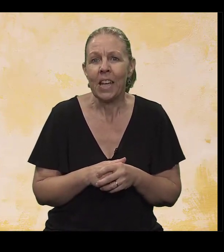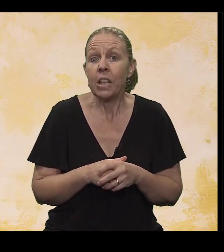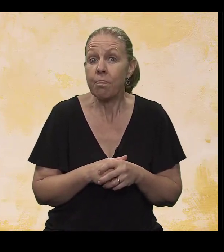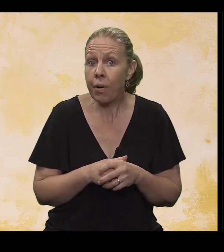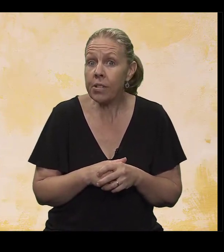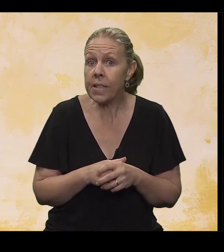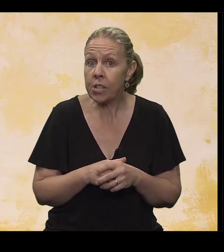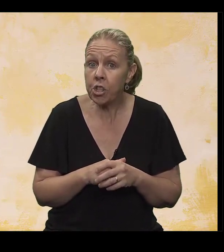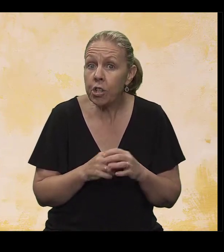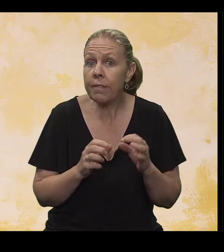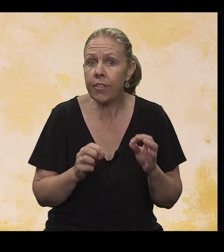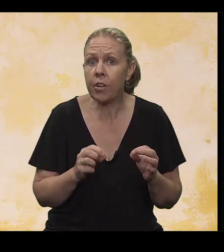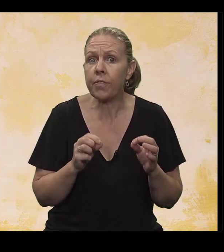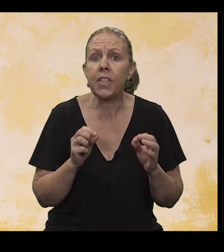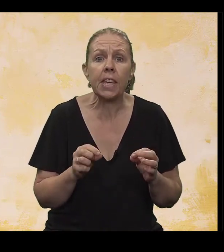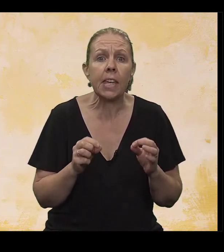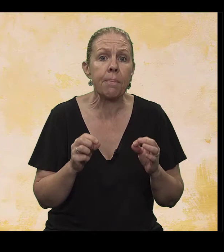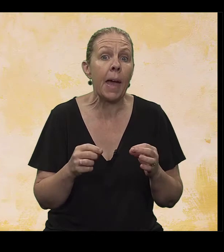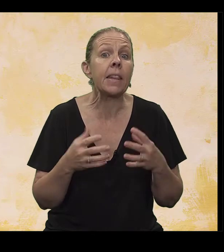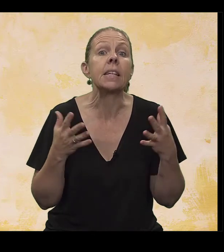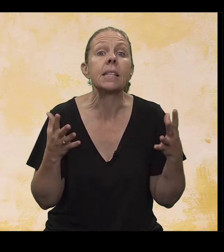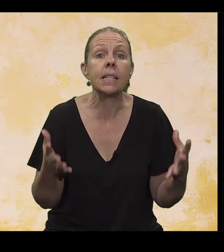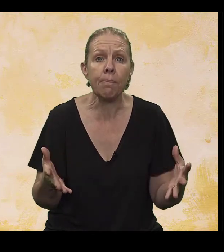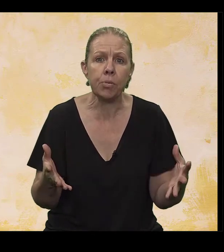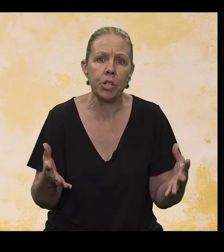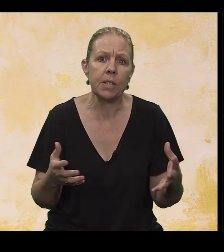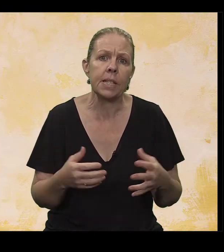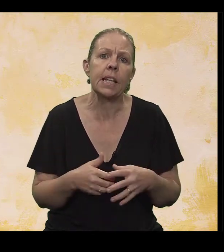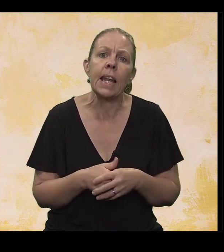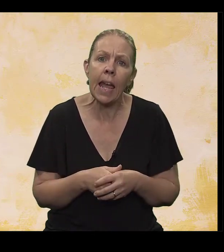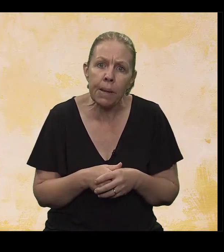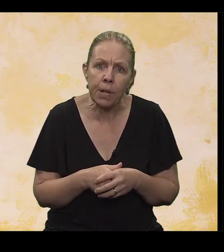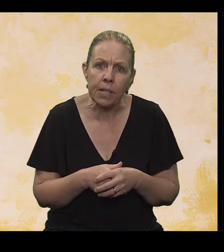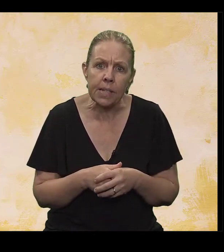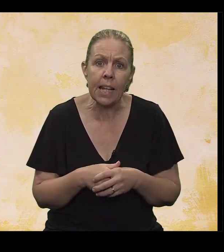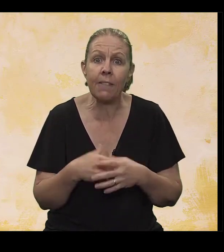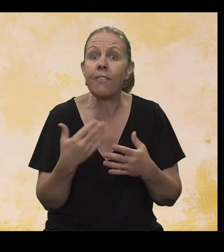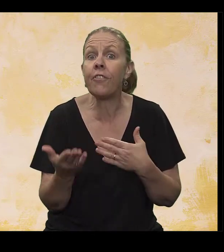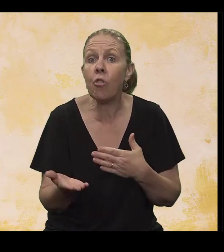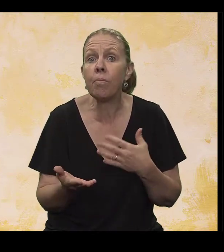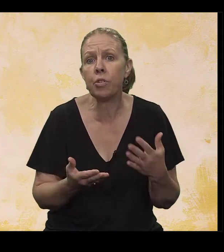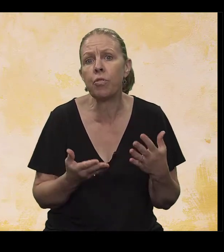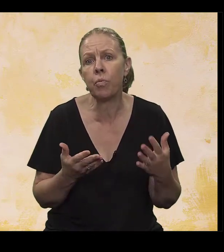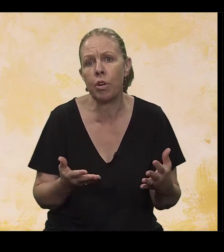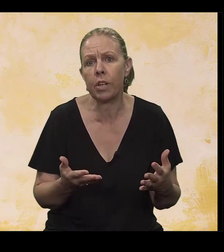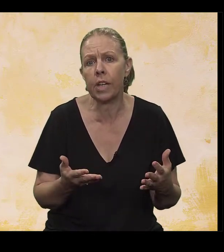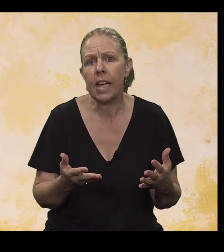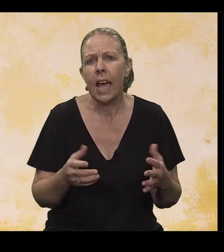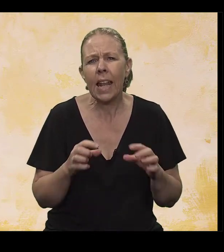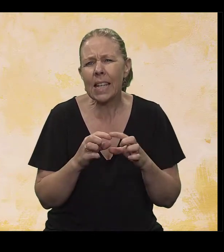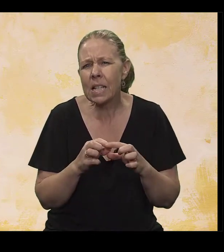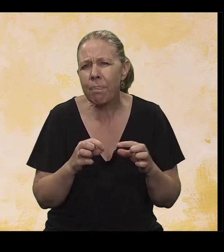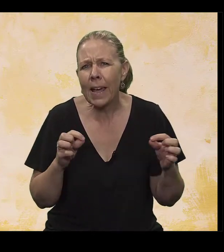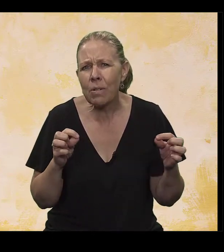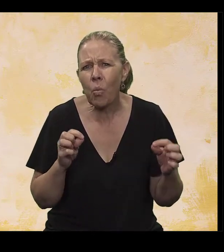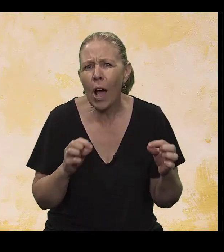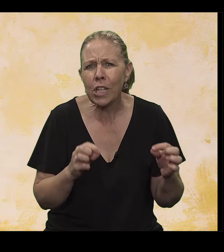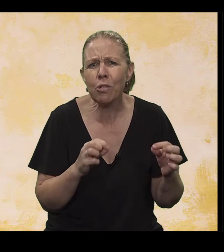The process should involve thinking about the assumptions and enablers that inform your work and explain why you